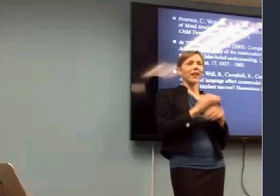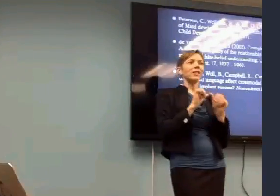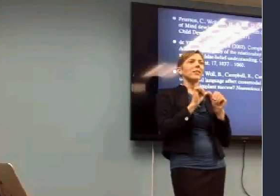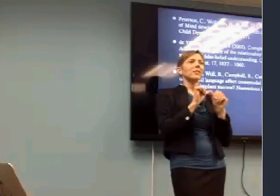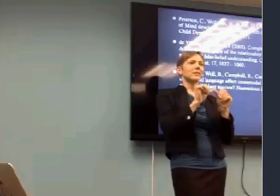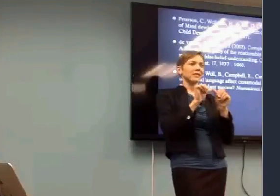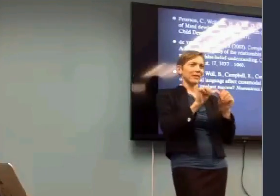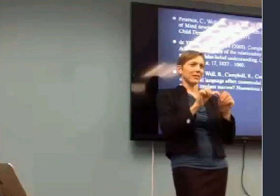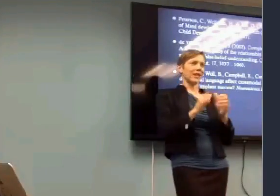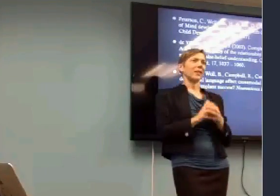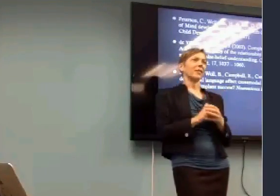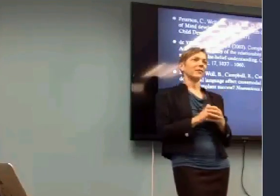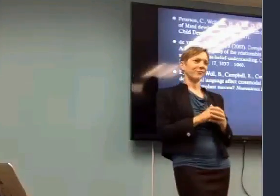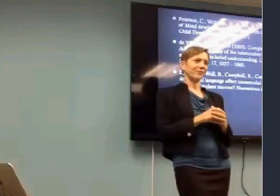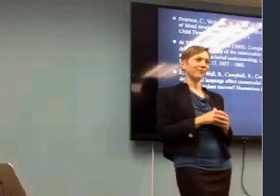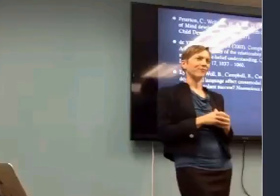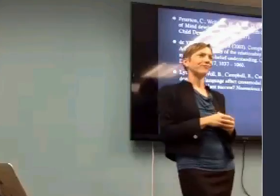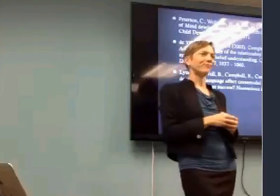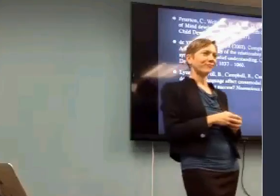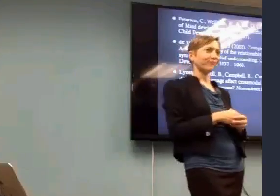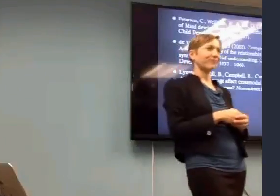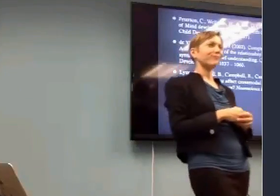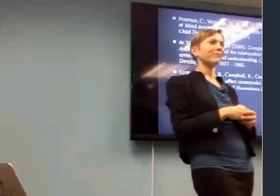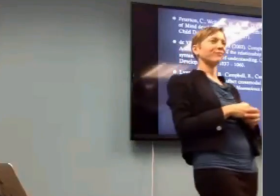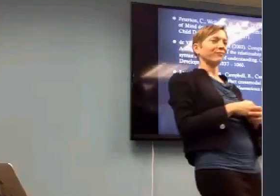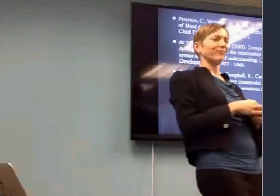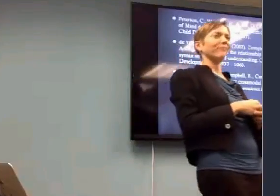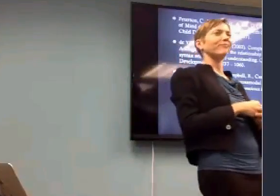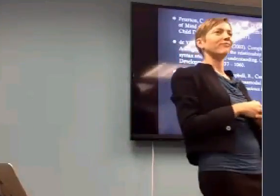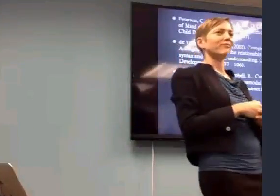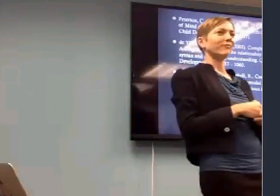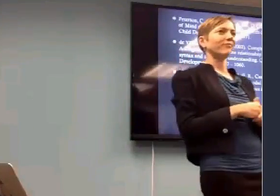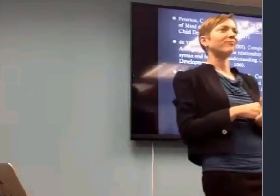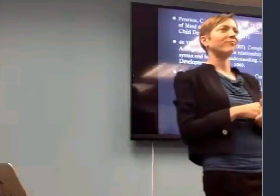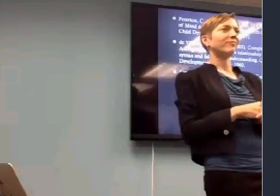can offer these things earlier and more consistently.